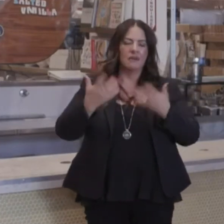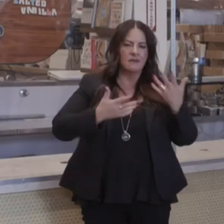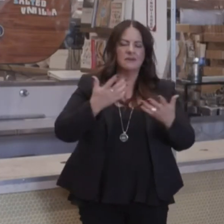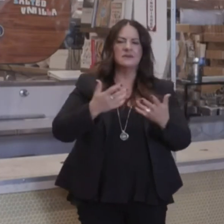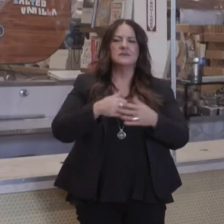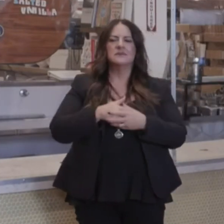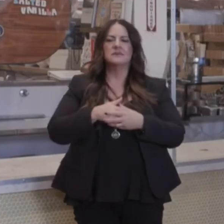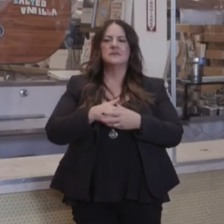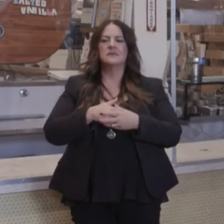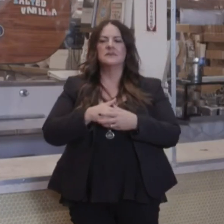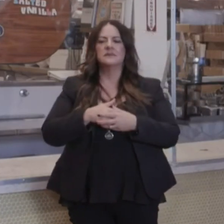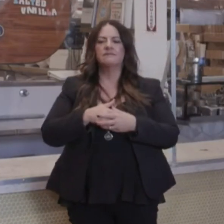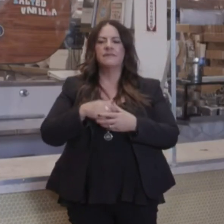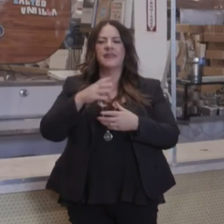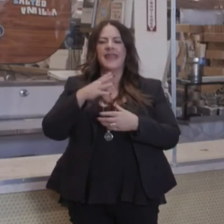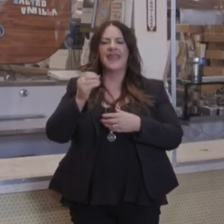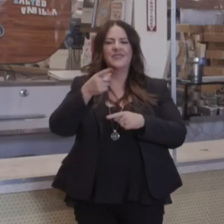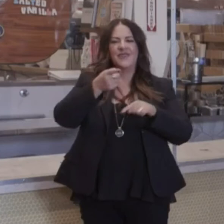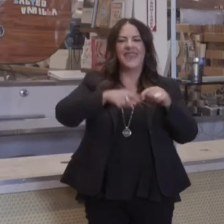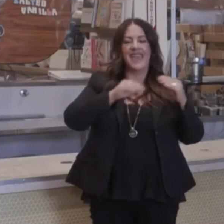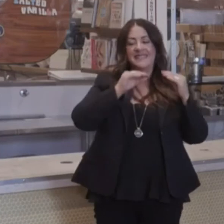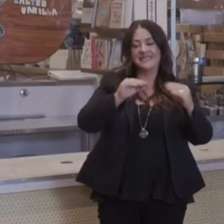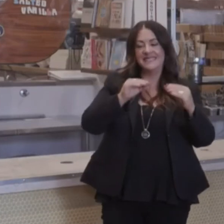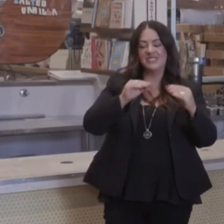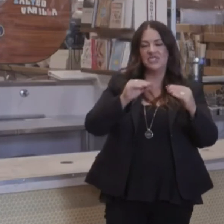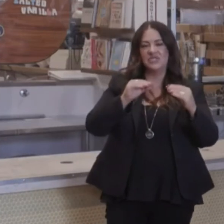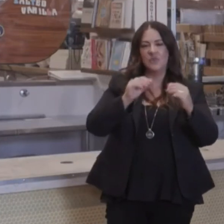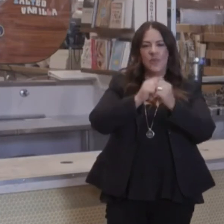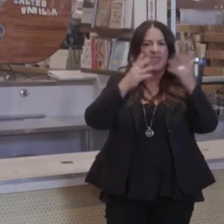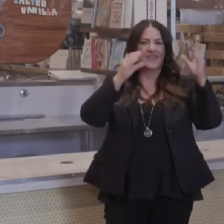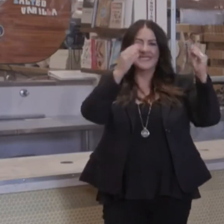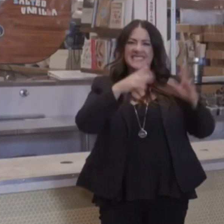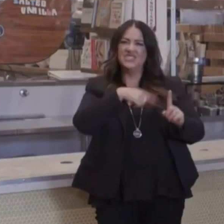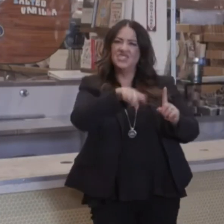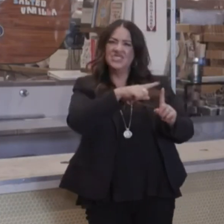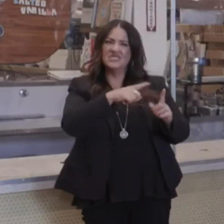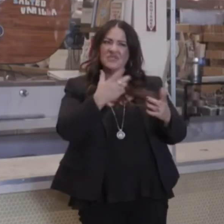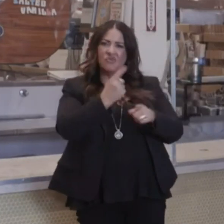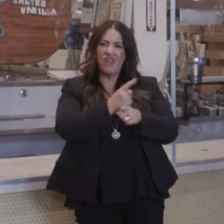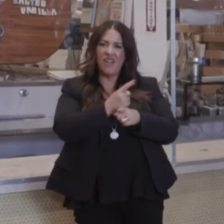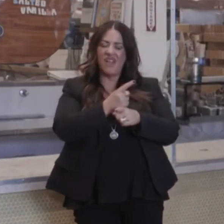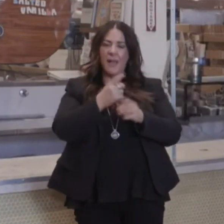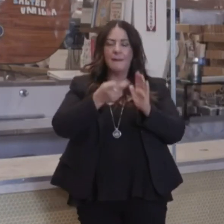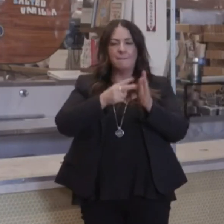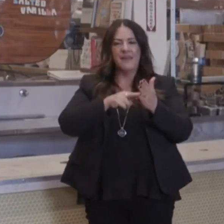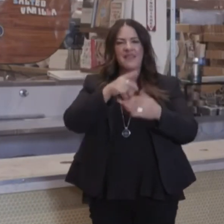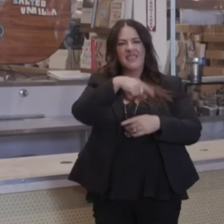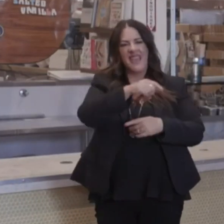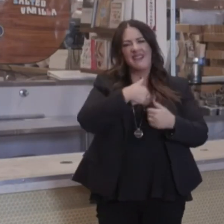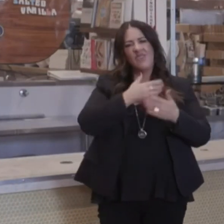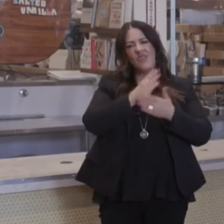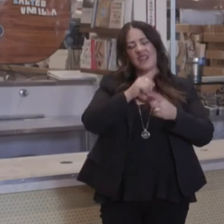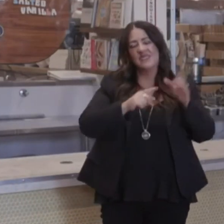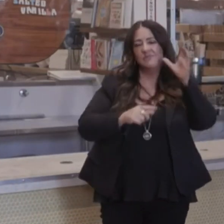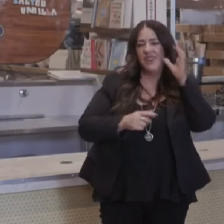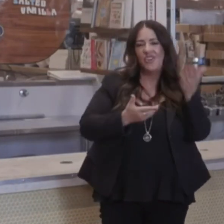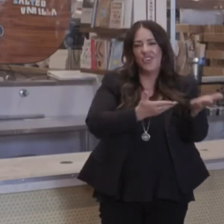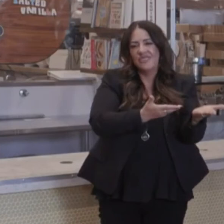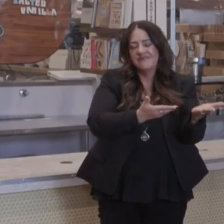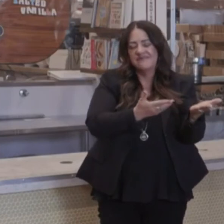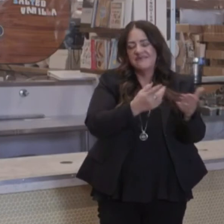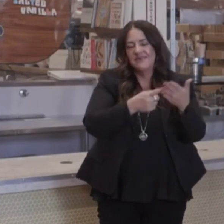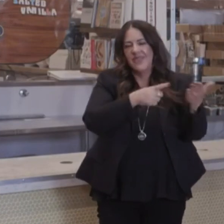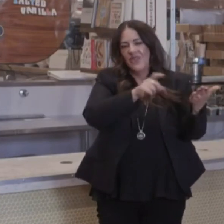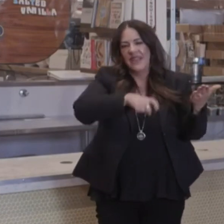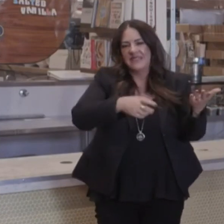to teach. And with respect, you can't teach without teachers. And we believe everyone has a voice. And we believe we go a lot